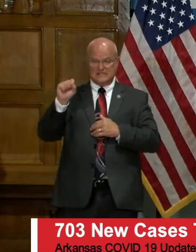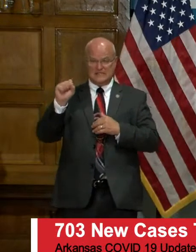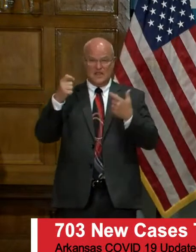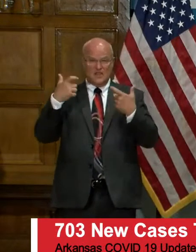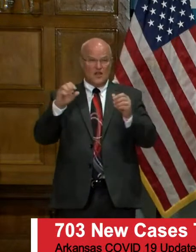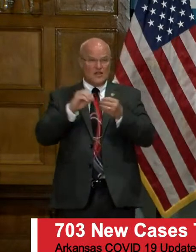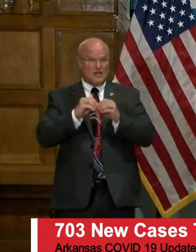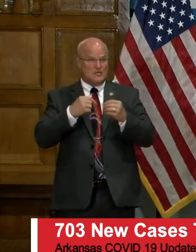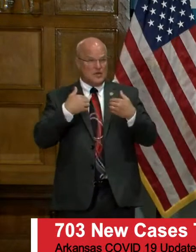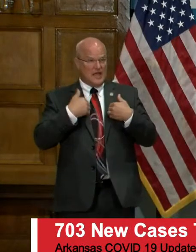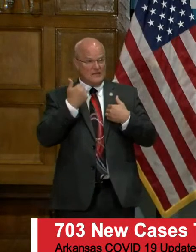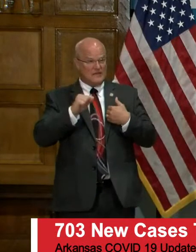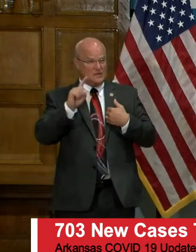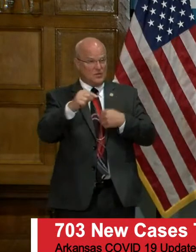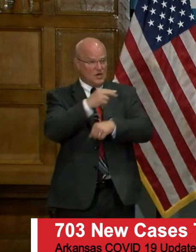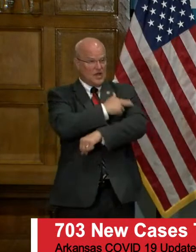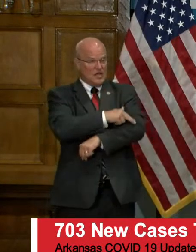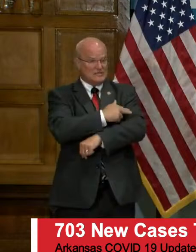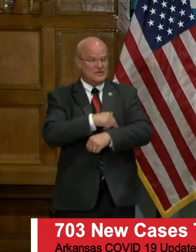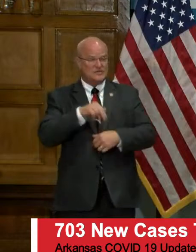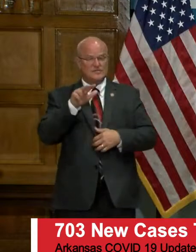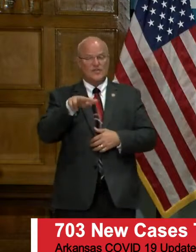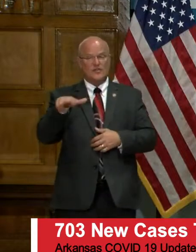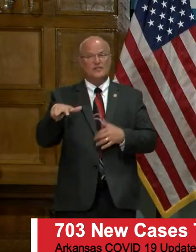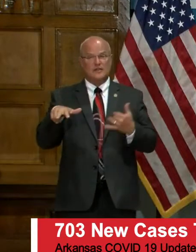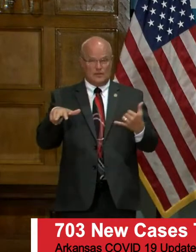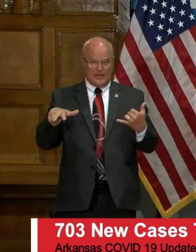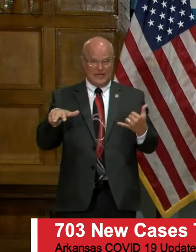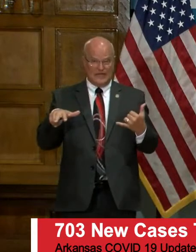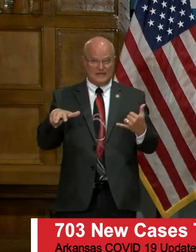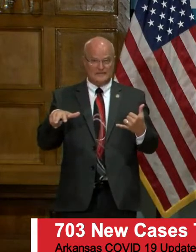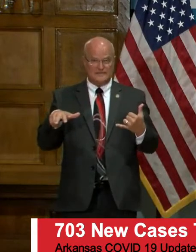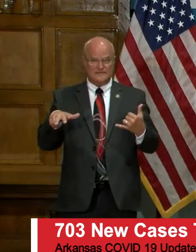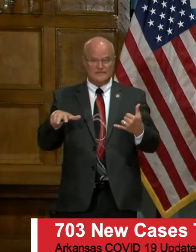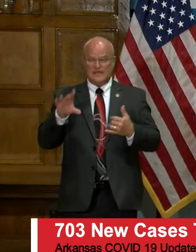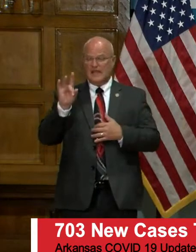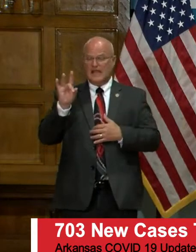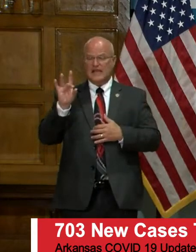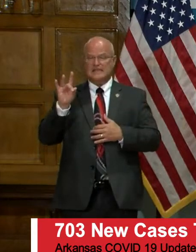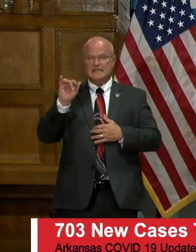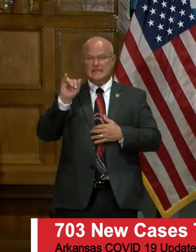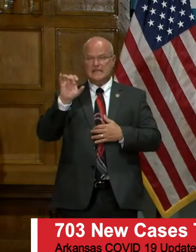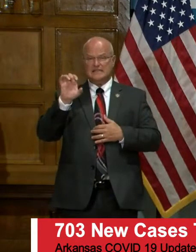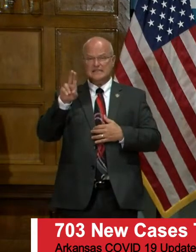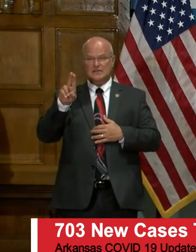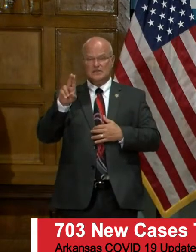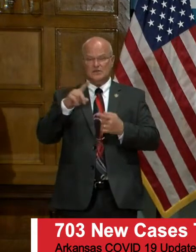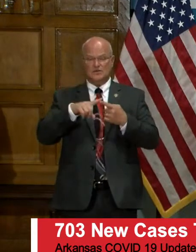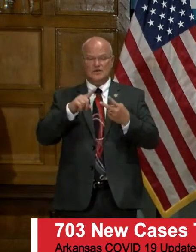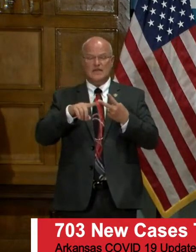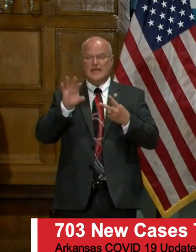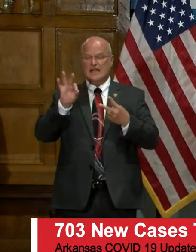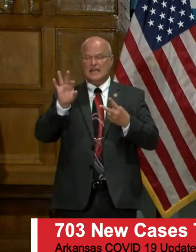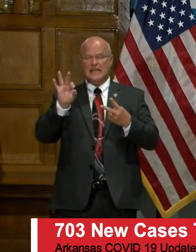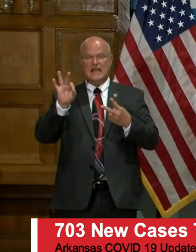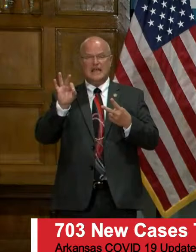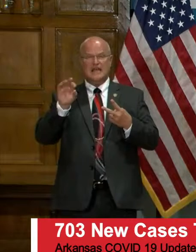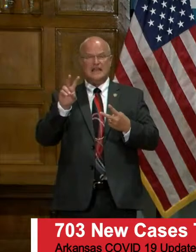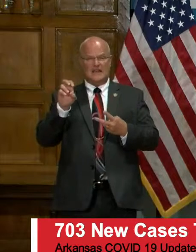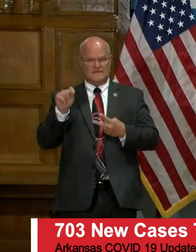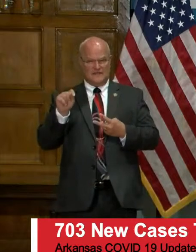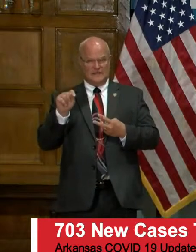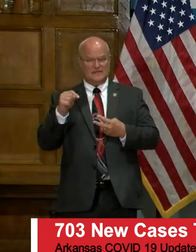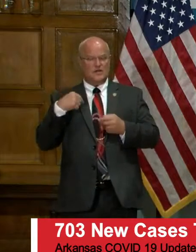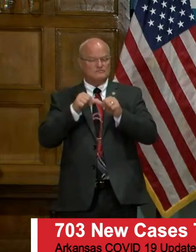largest number that we have in any one hospital is 33, 18 ICU and 9 ventilator. So